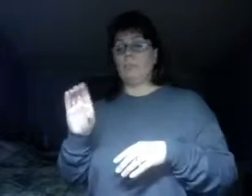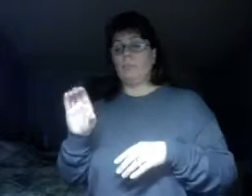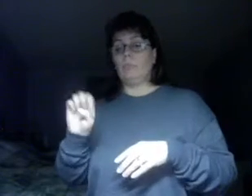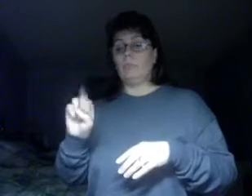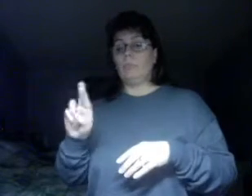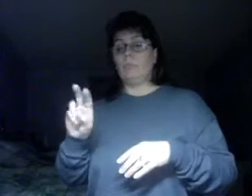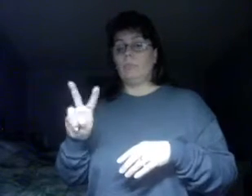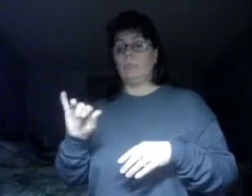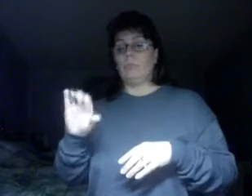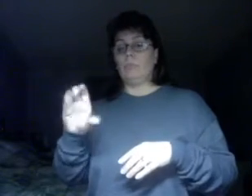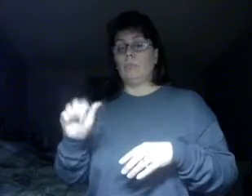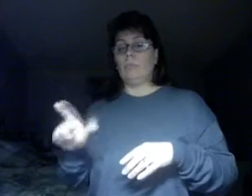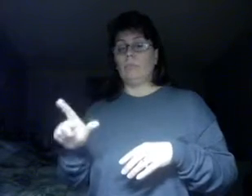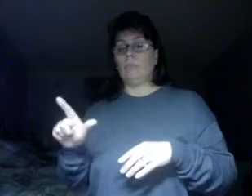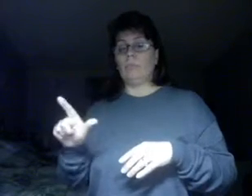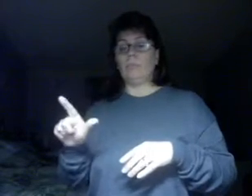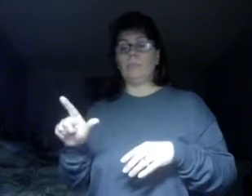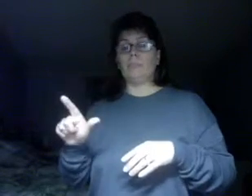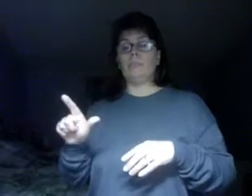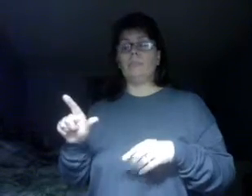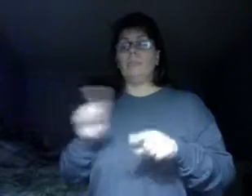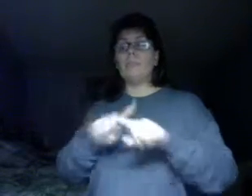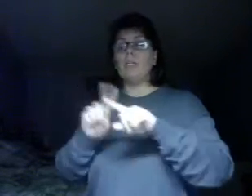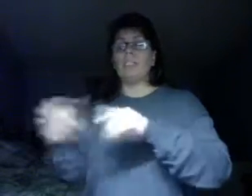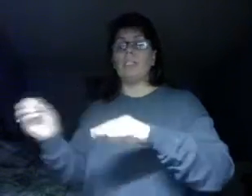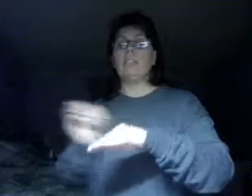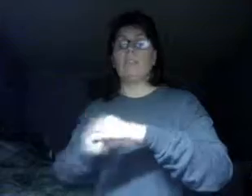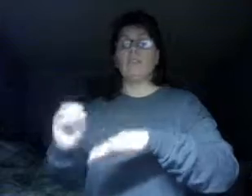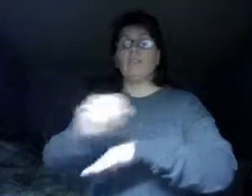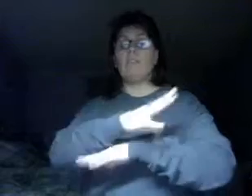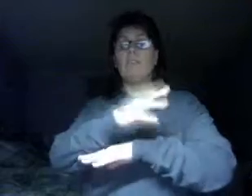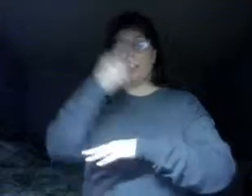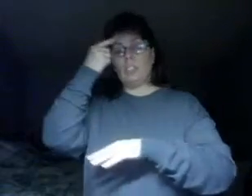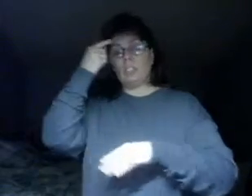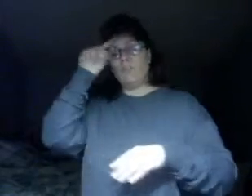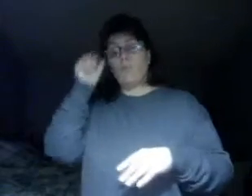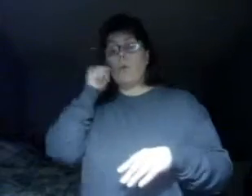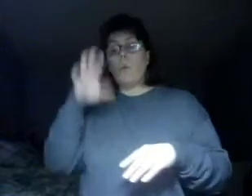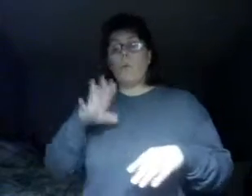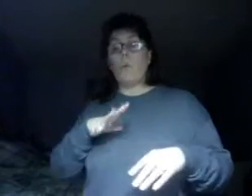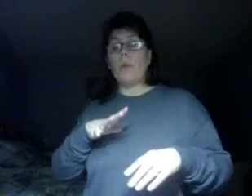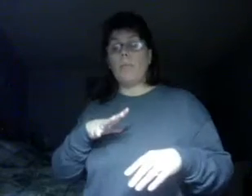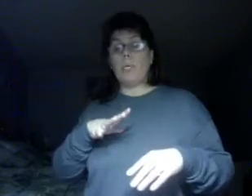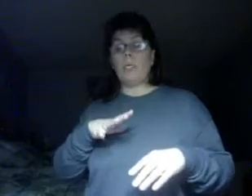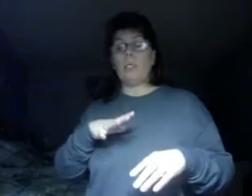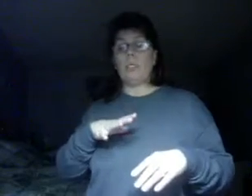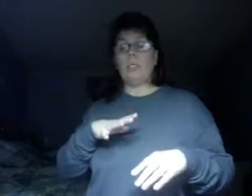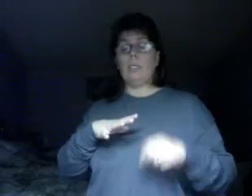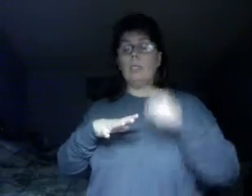fungal infections, neural infections, epilepsy, dementia, drug-resistant